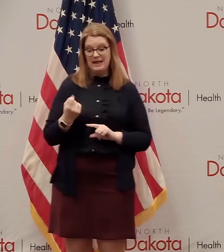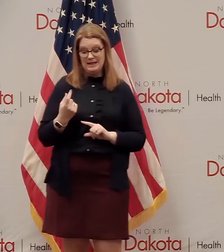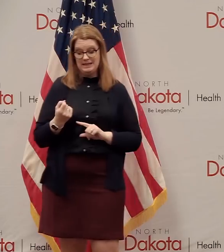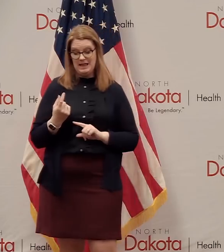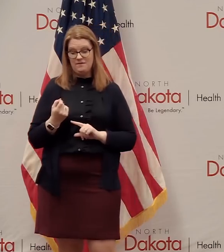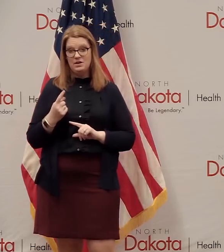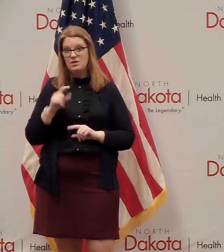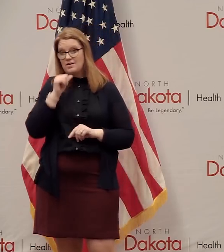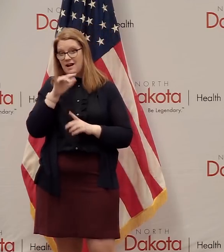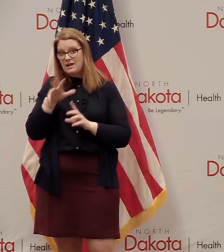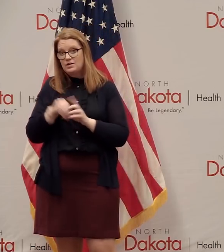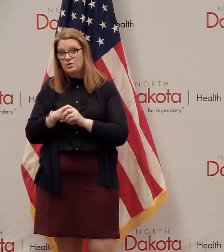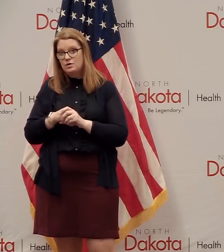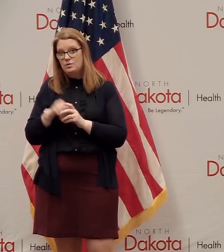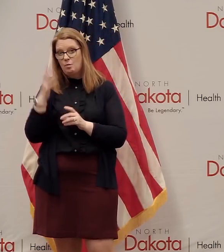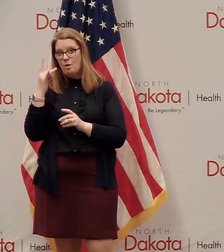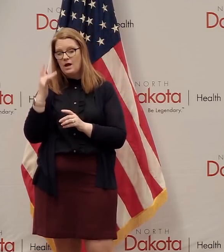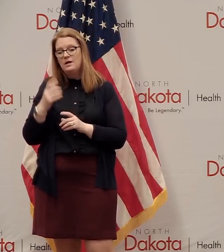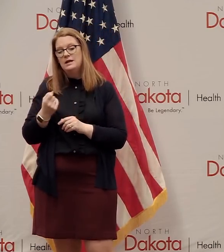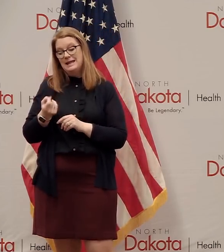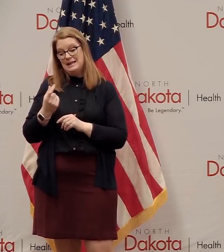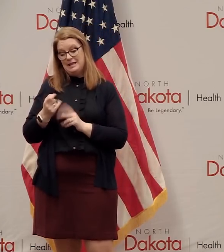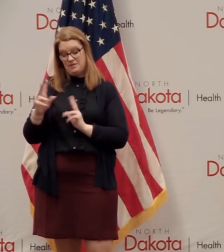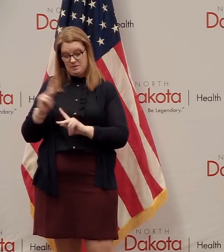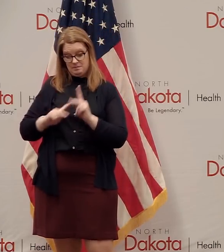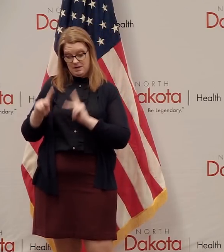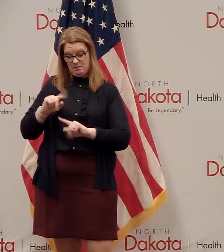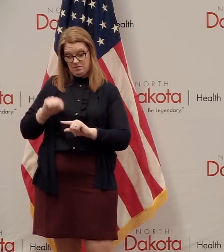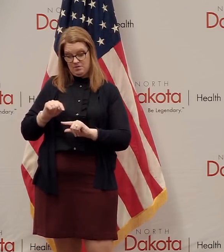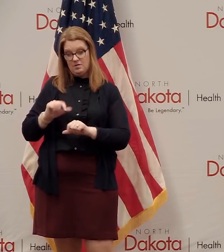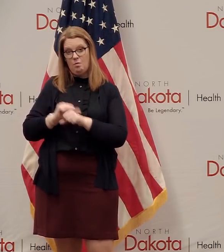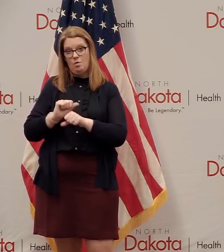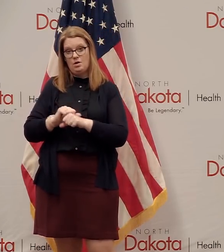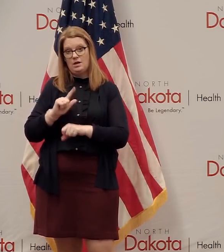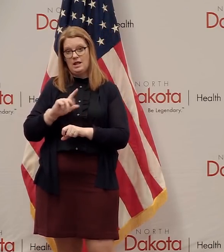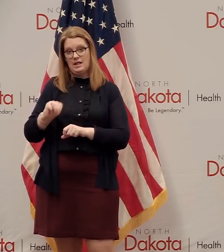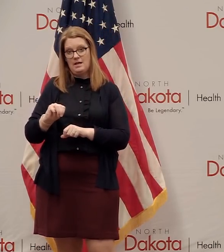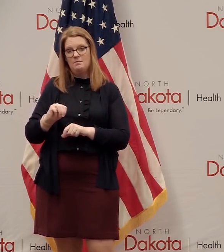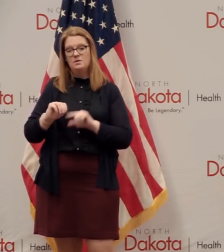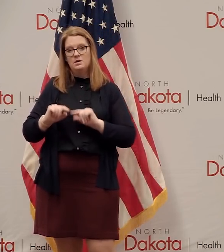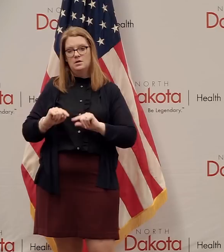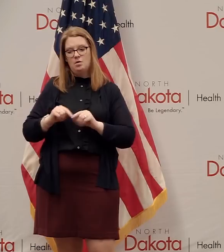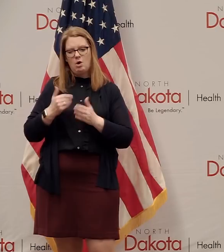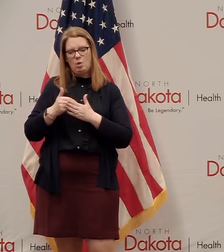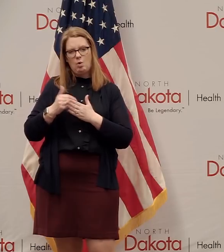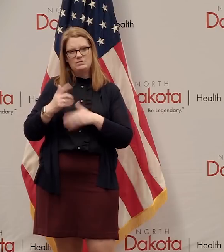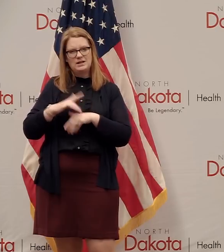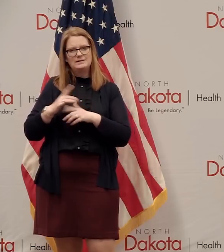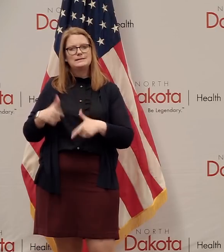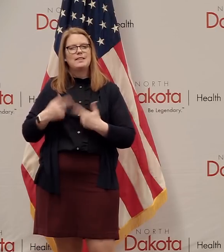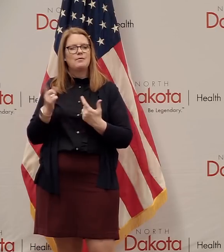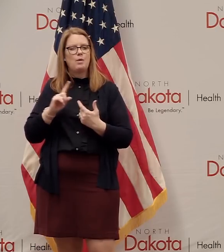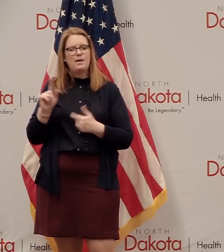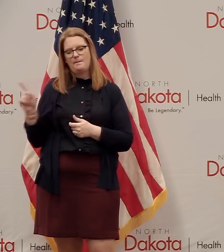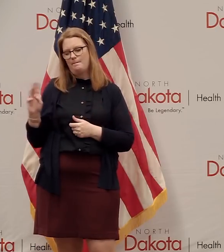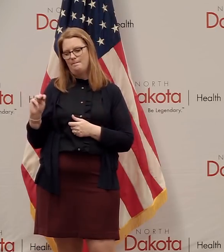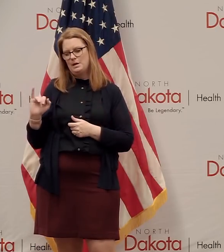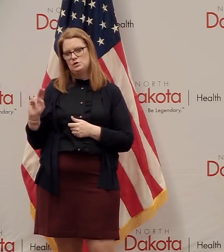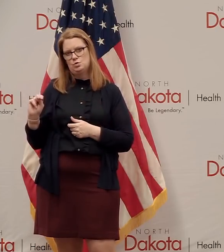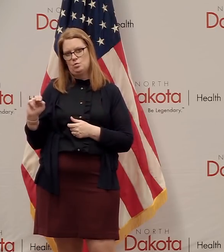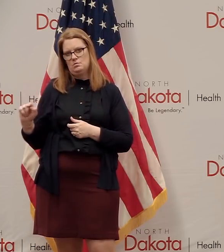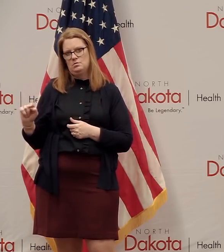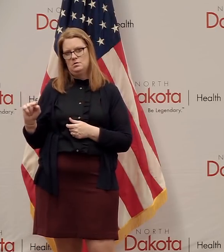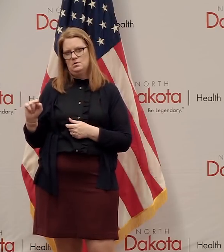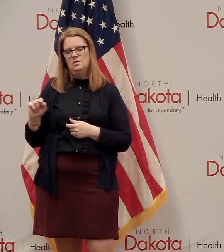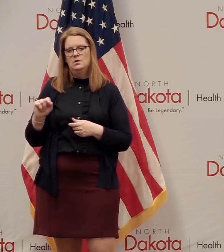for North Dakota because 11 of those individuals who tested positive that work at LM or close contacts reside in Minnesota. We also